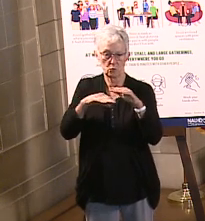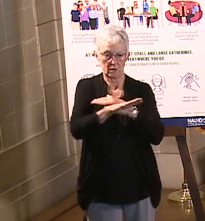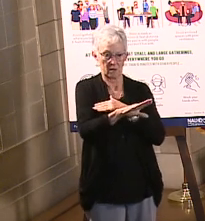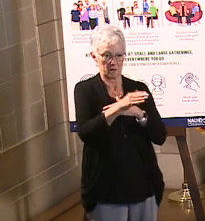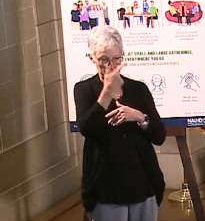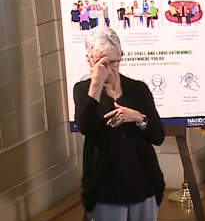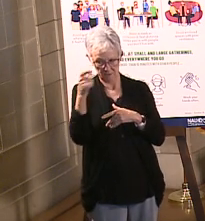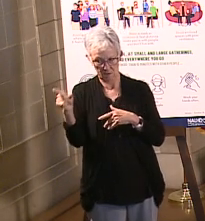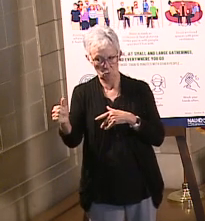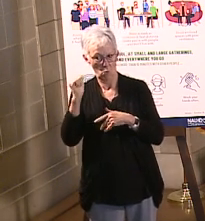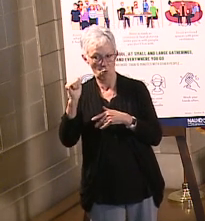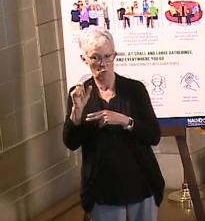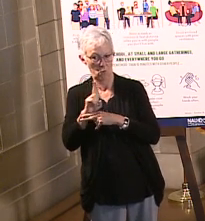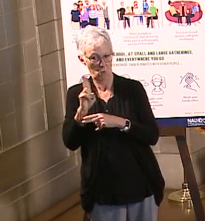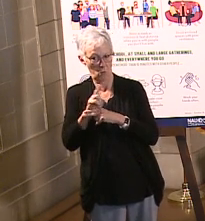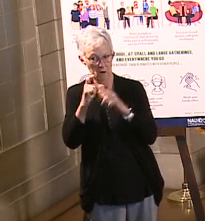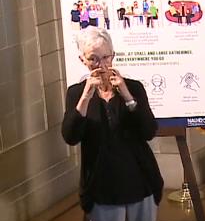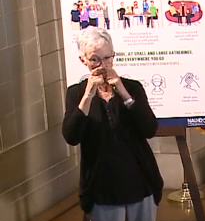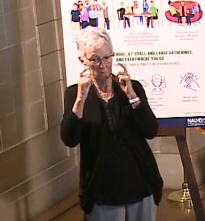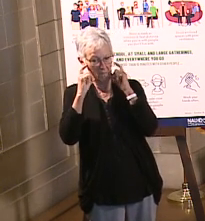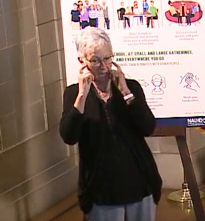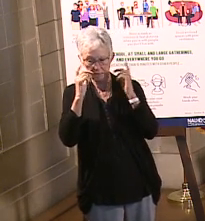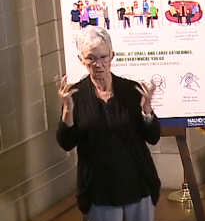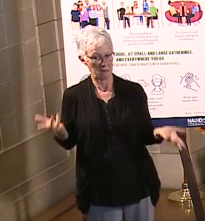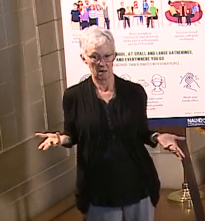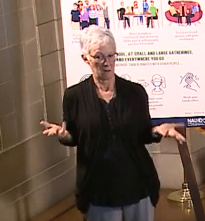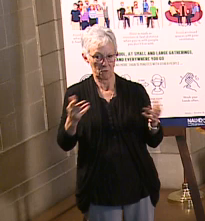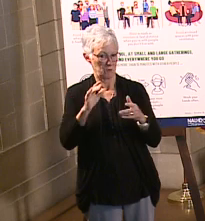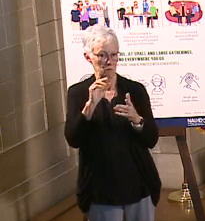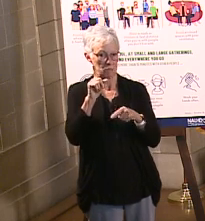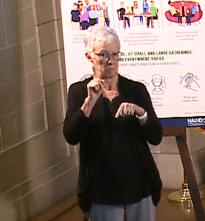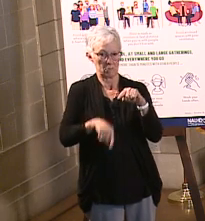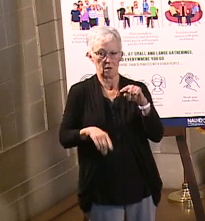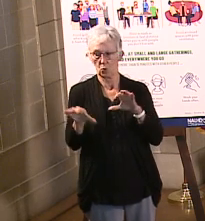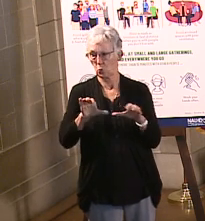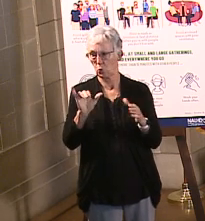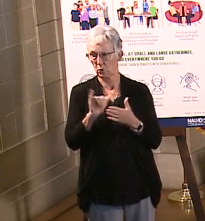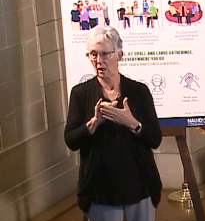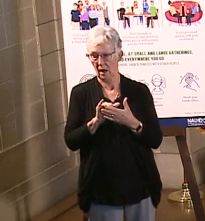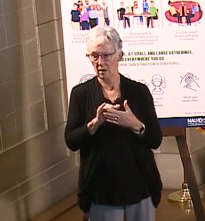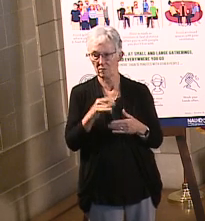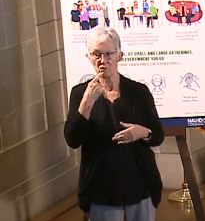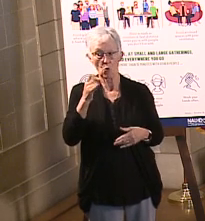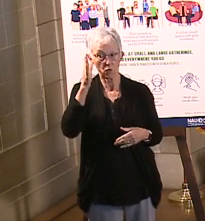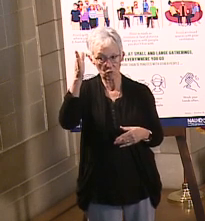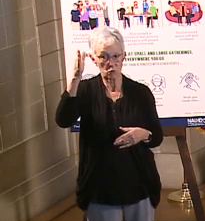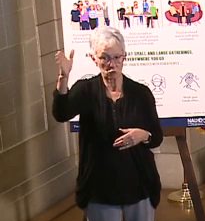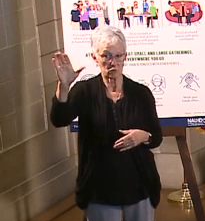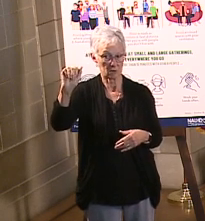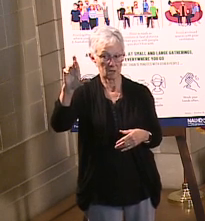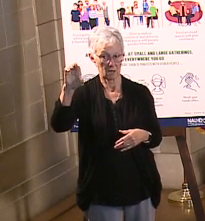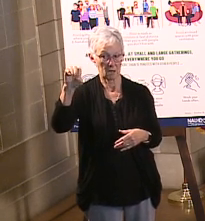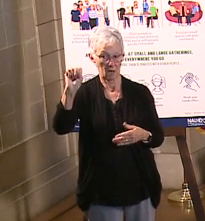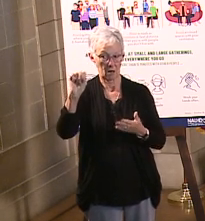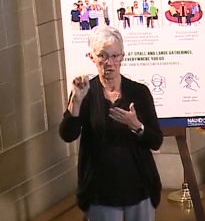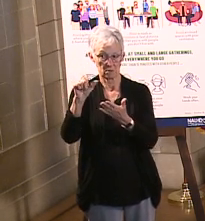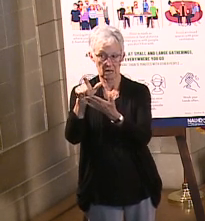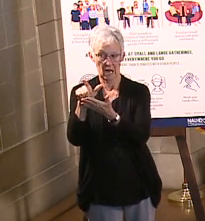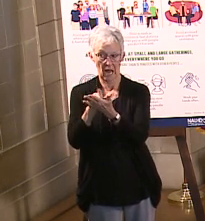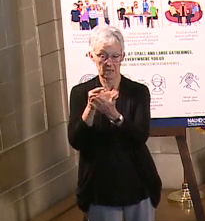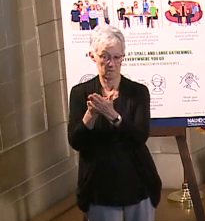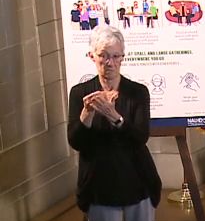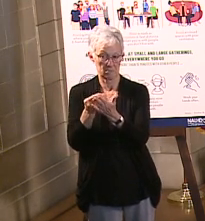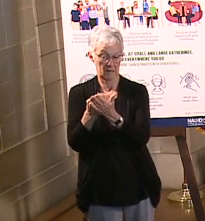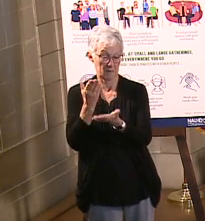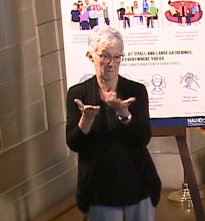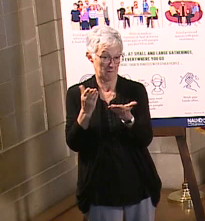of a county mask mandate, yeah, that could be something that for future CARES Act money could create a problem. And then he also asked,